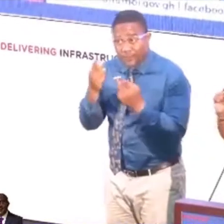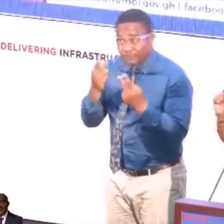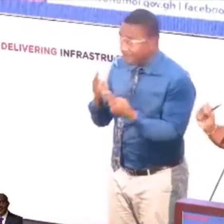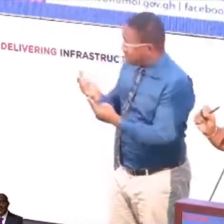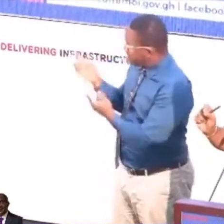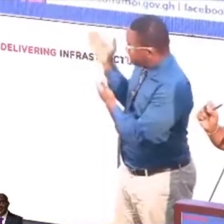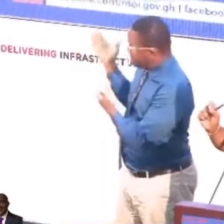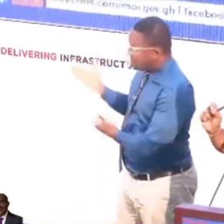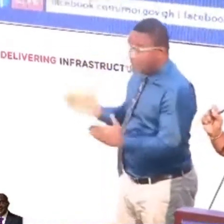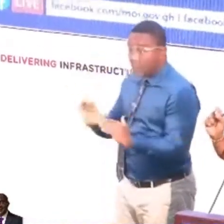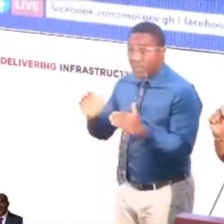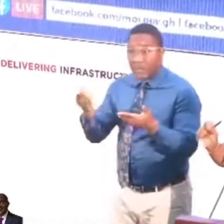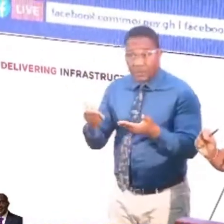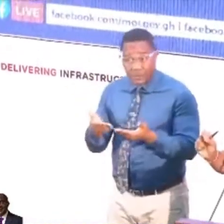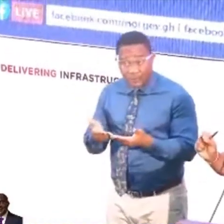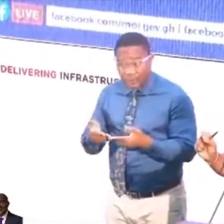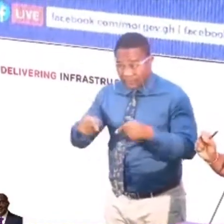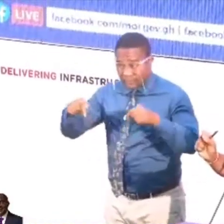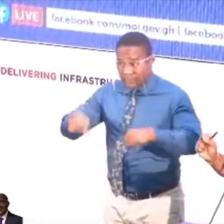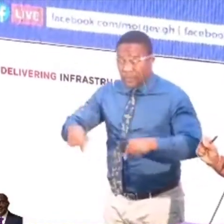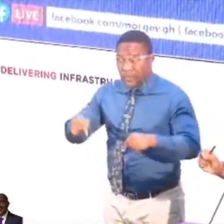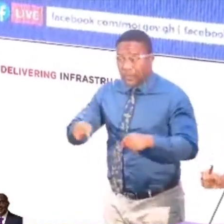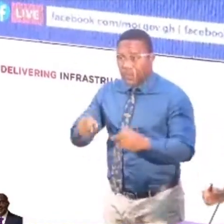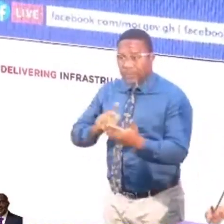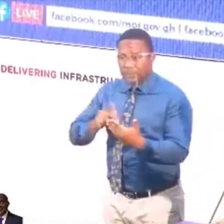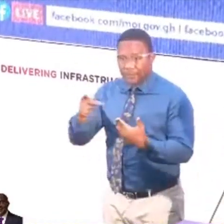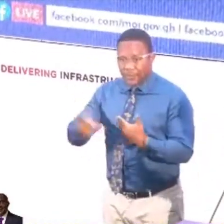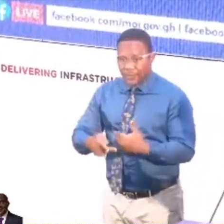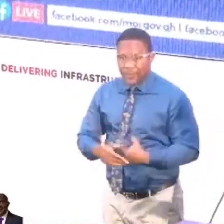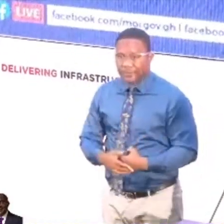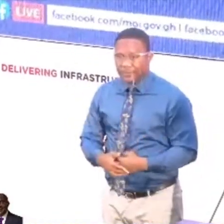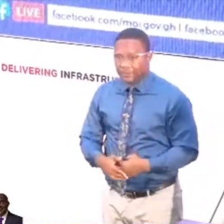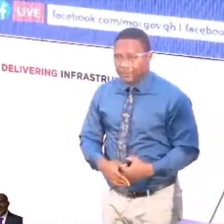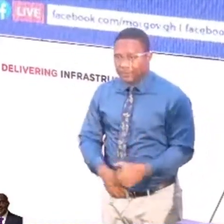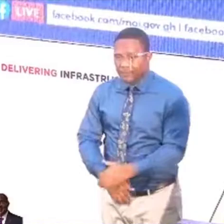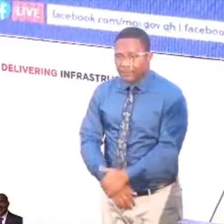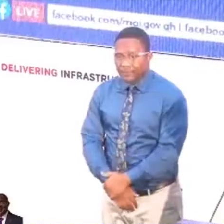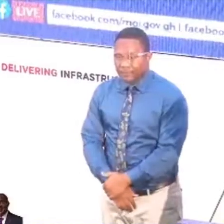that introduces today's presentation.